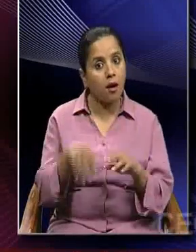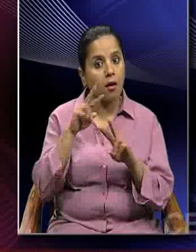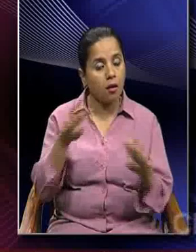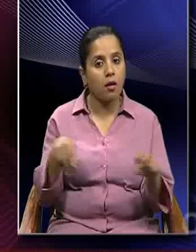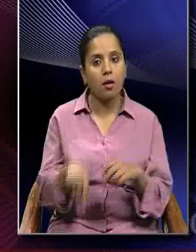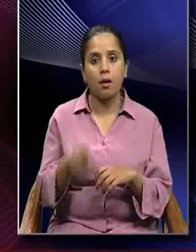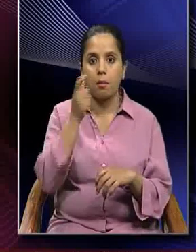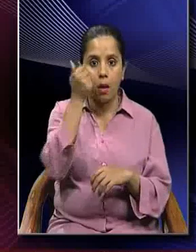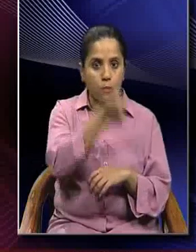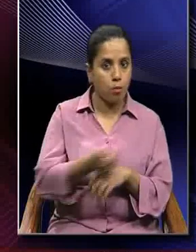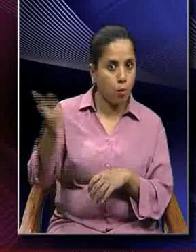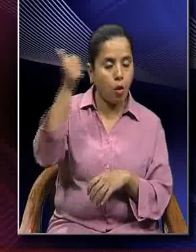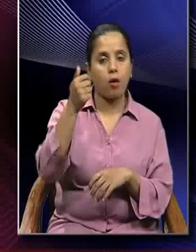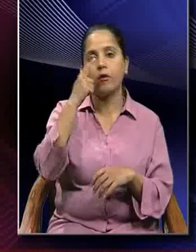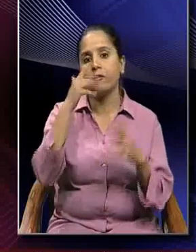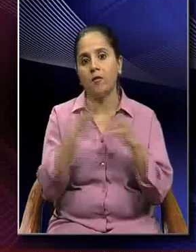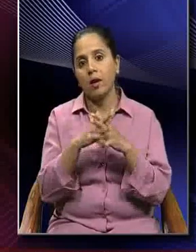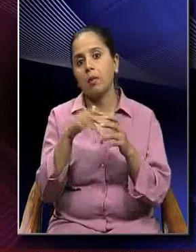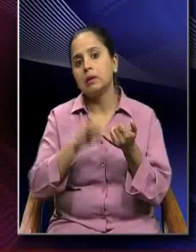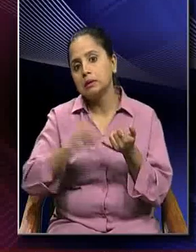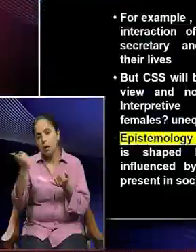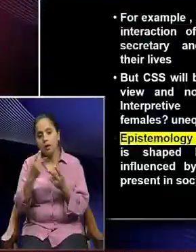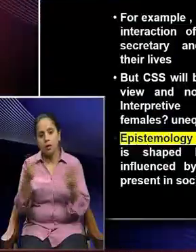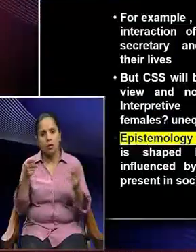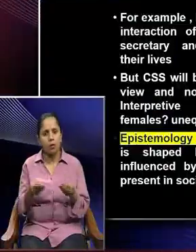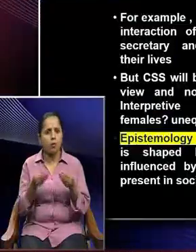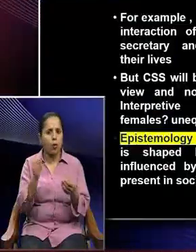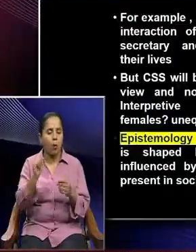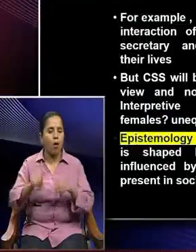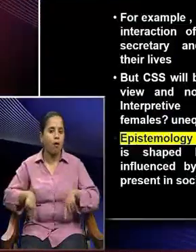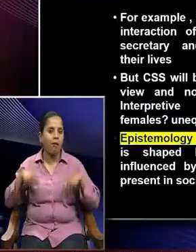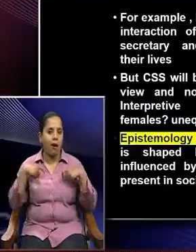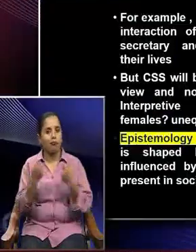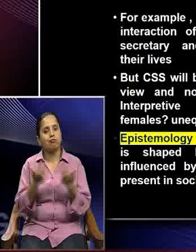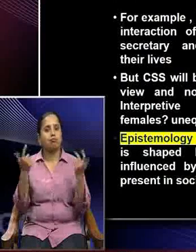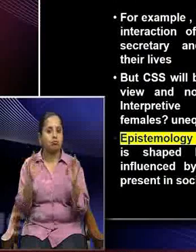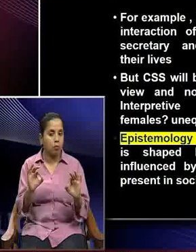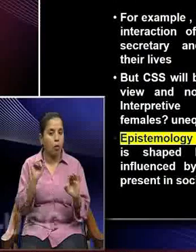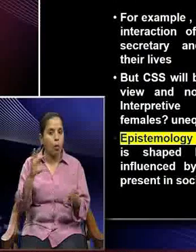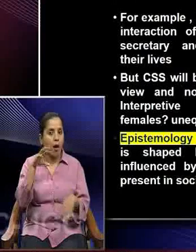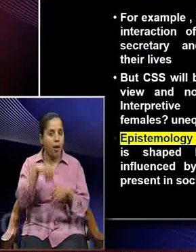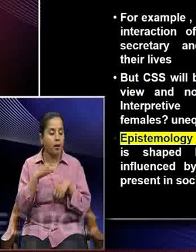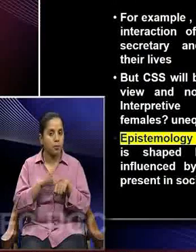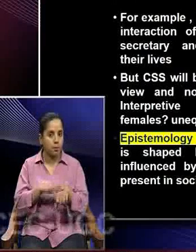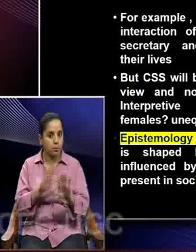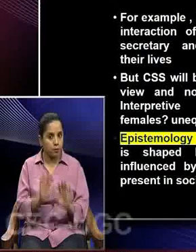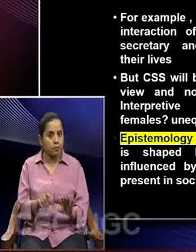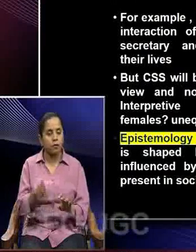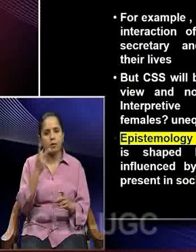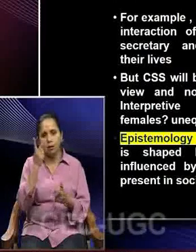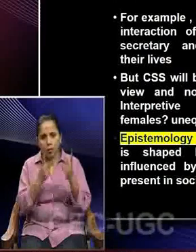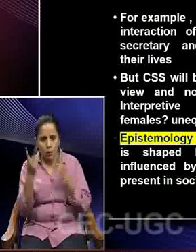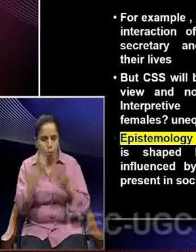male boss and female secretary and provide a rich account of their lives by delving into their experiences, by exploring